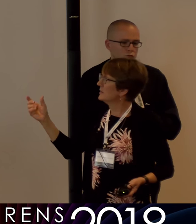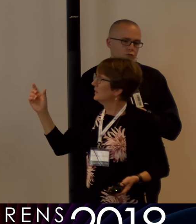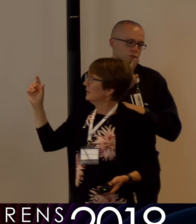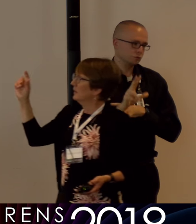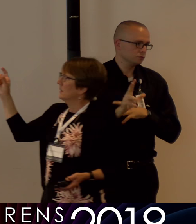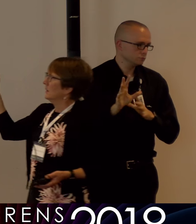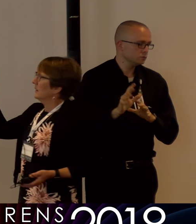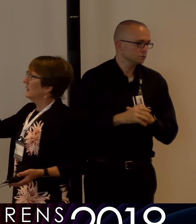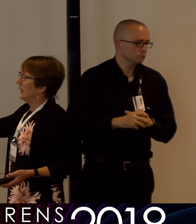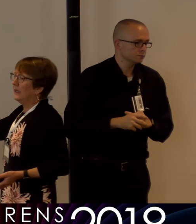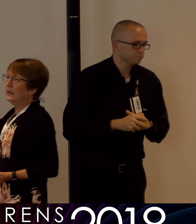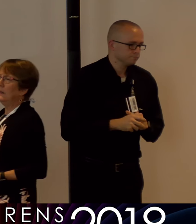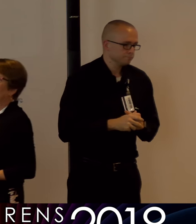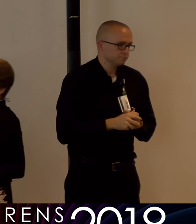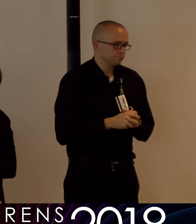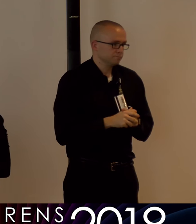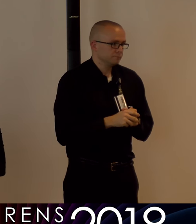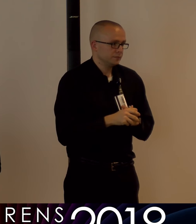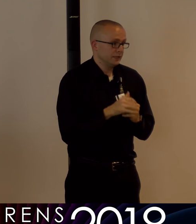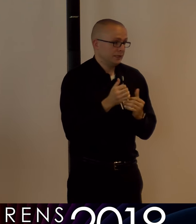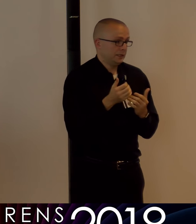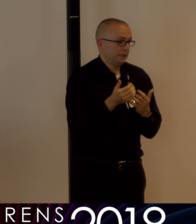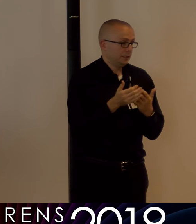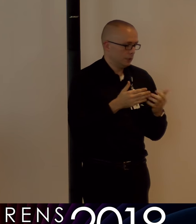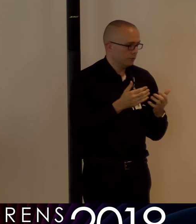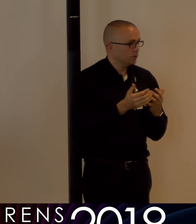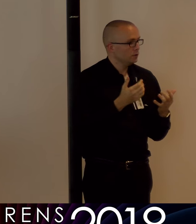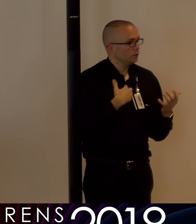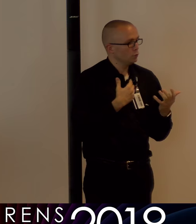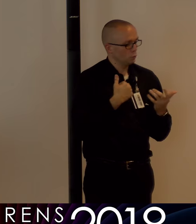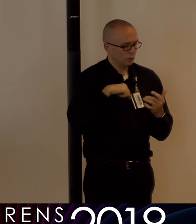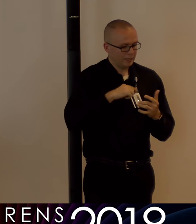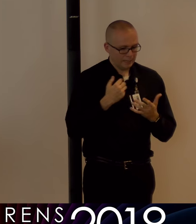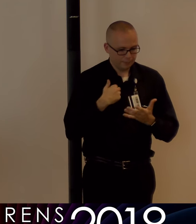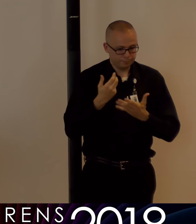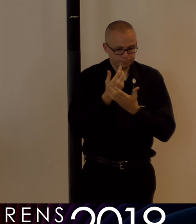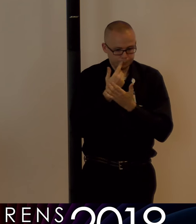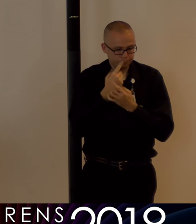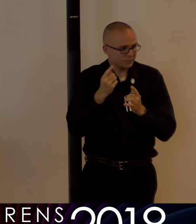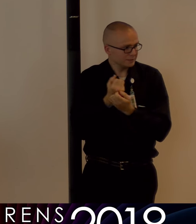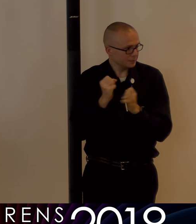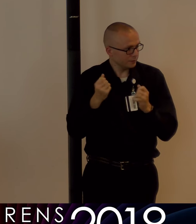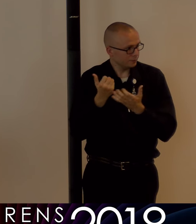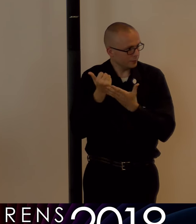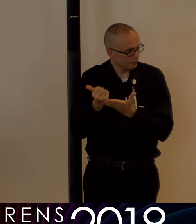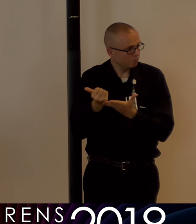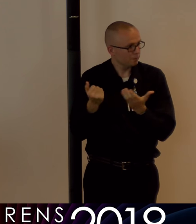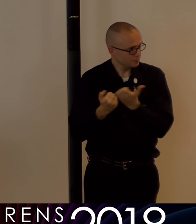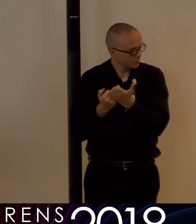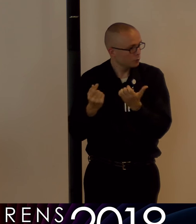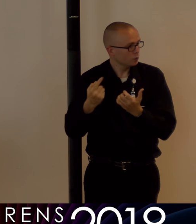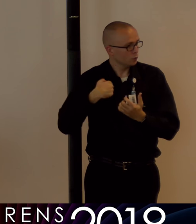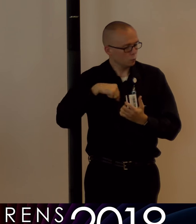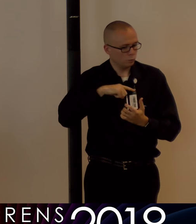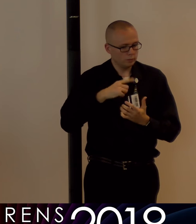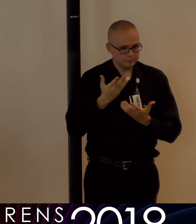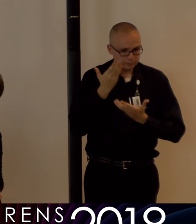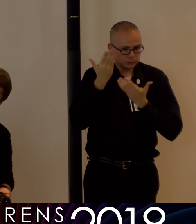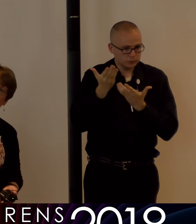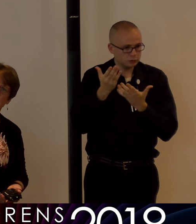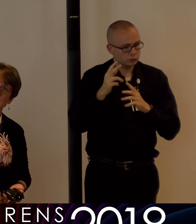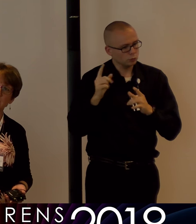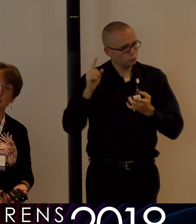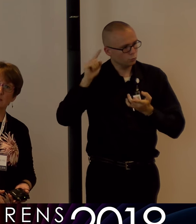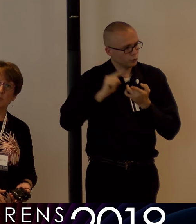think it was. At any rate, the fact that we got any rescue was surprising and interesting to us because it suggested that